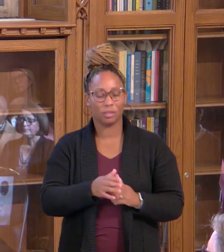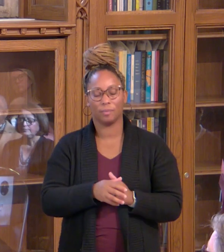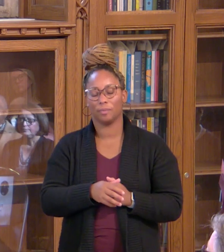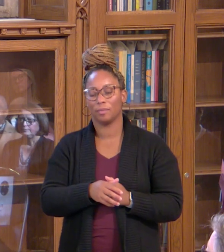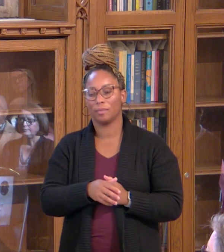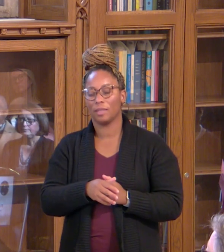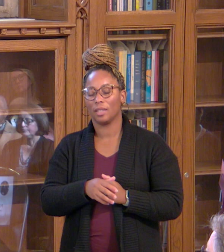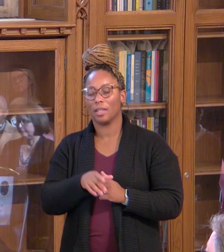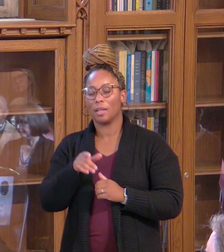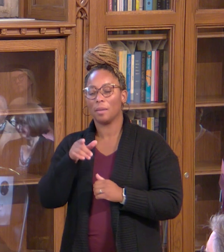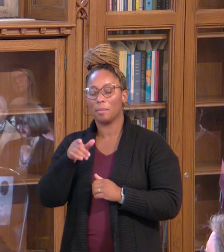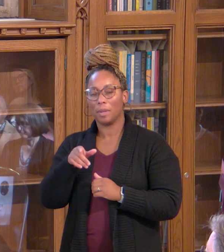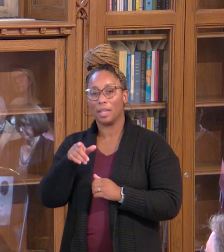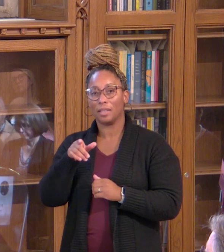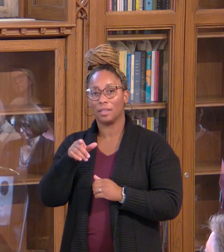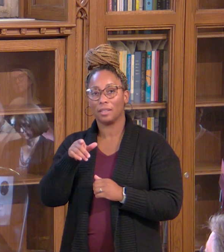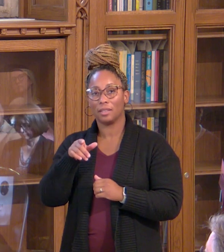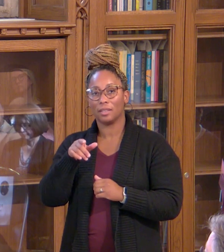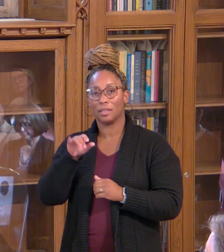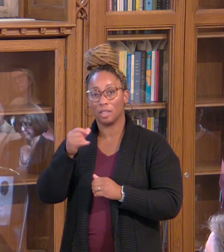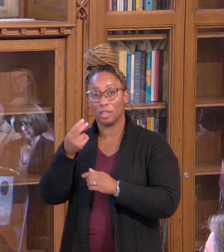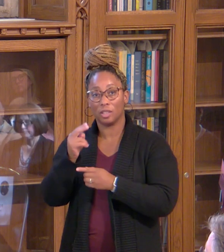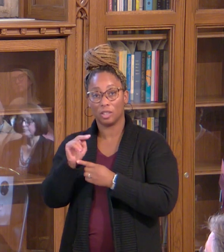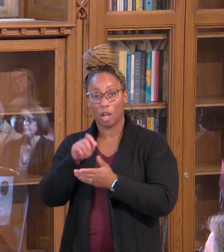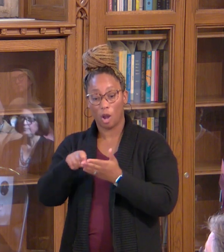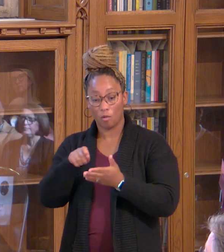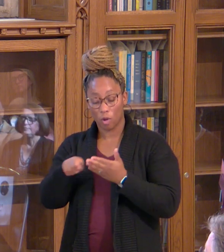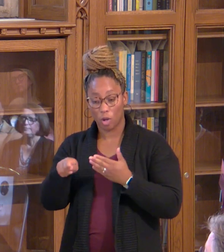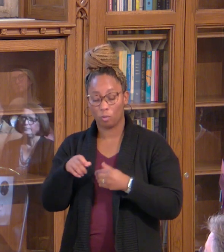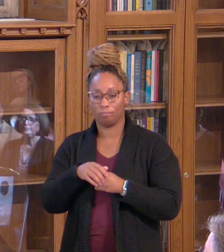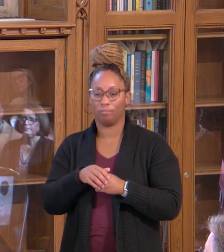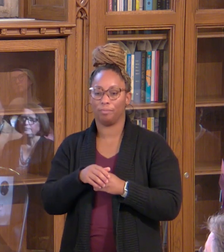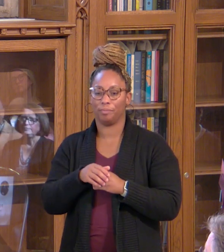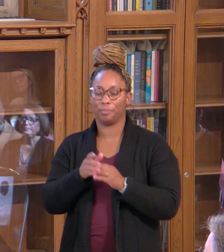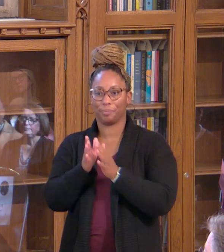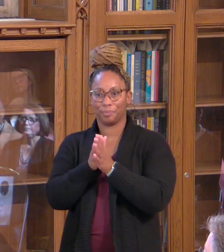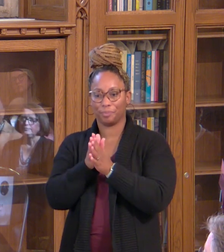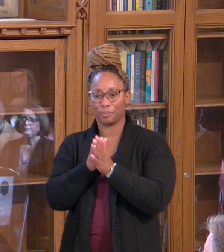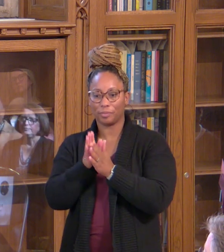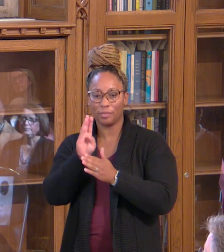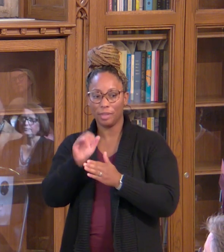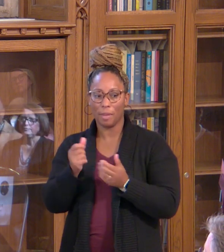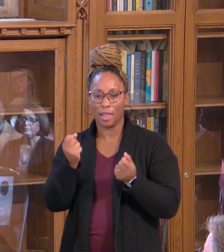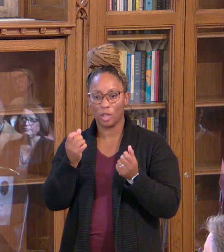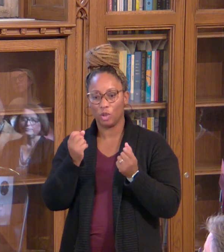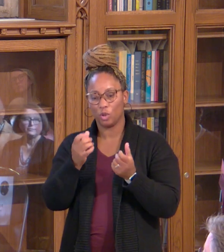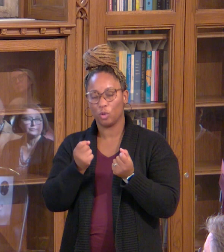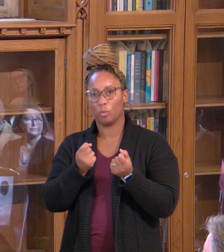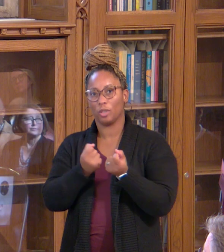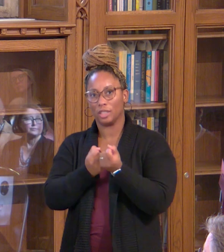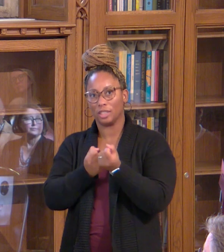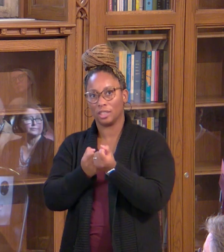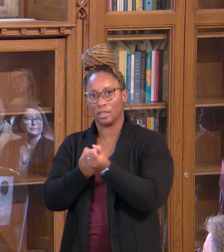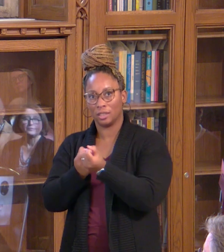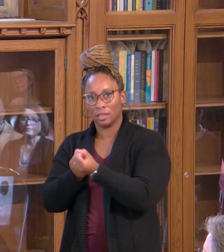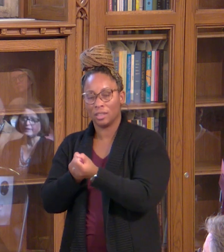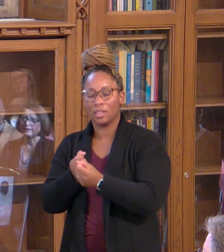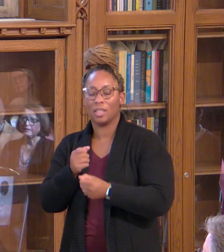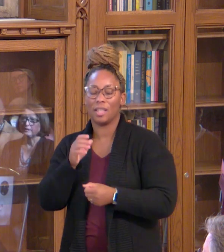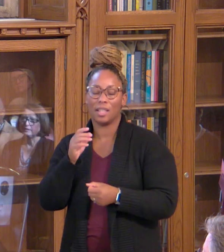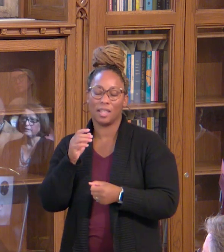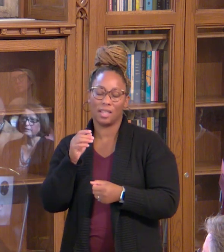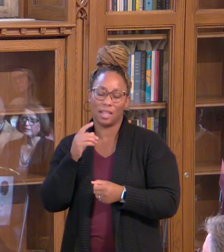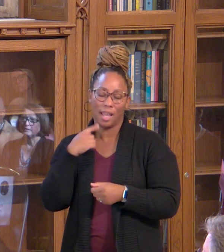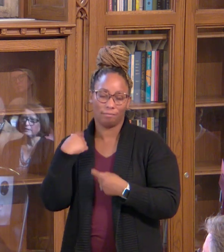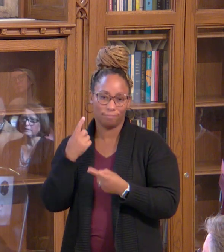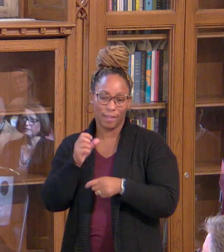he writes in 1957 in his article stimulated by the numerous forces that have been